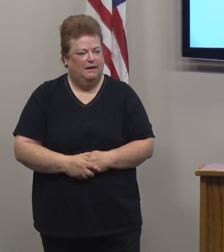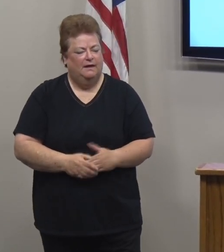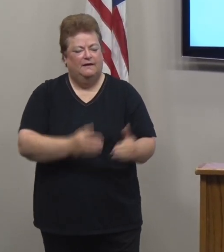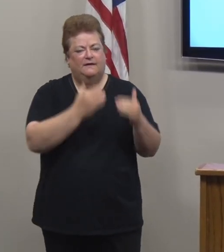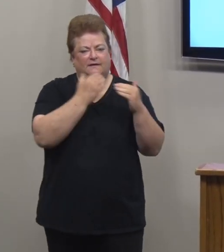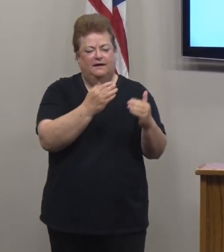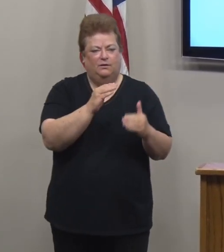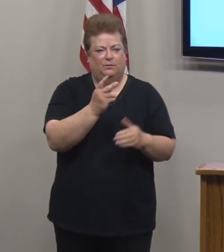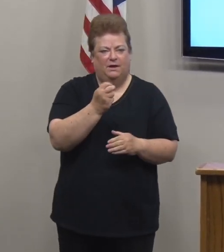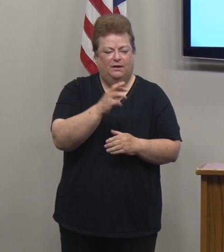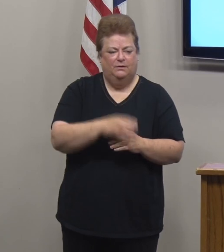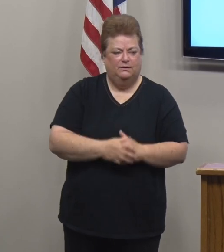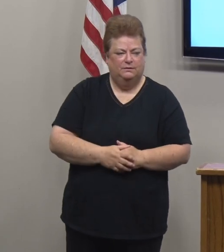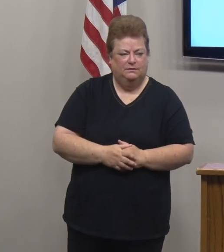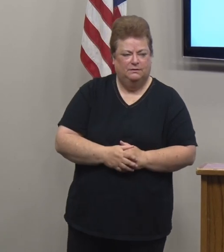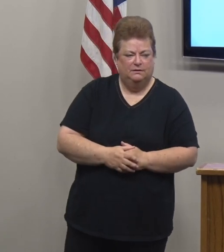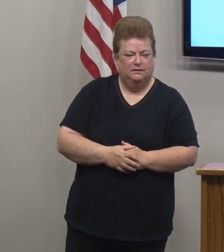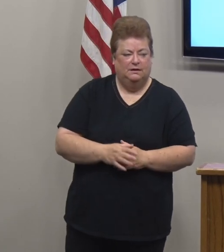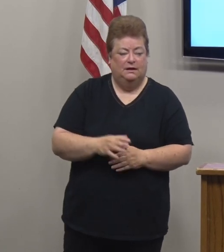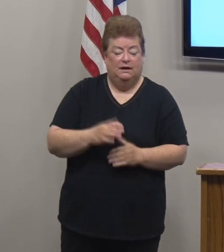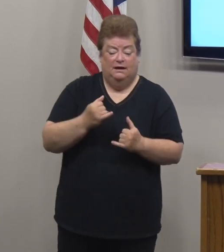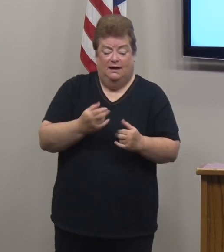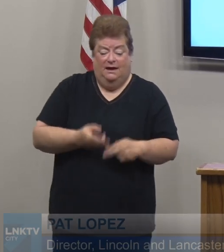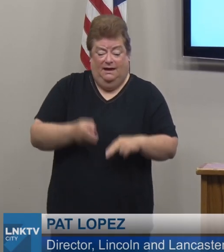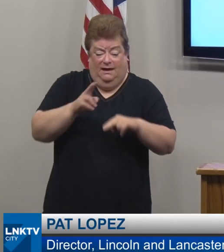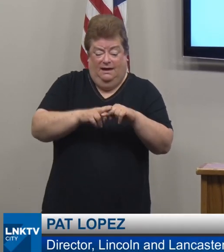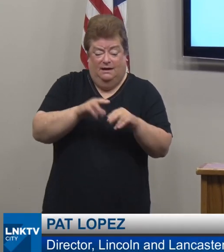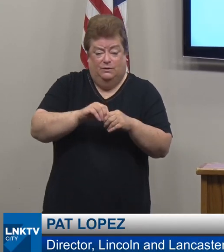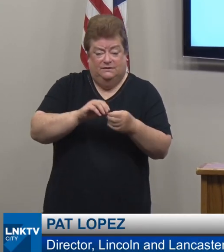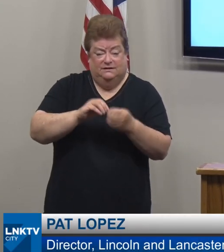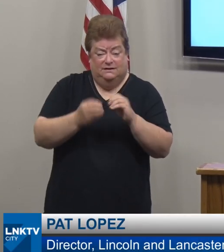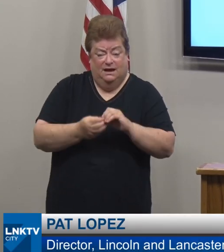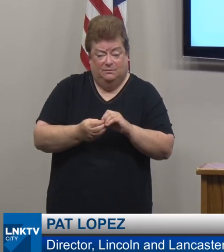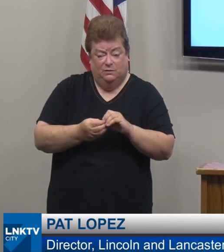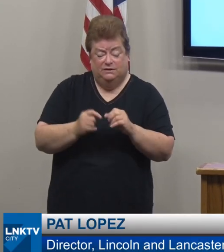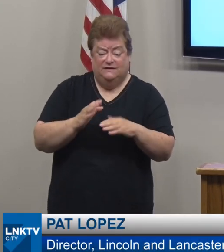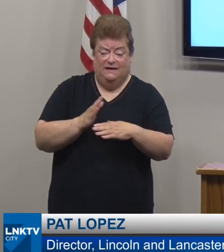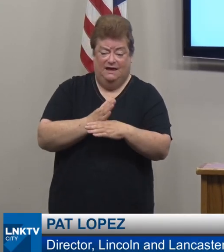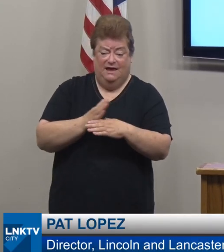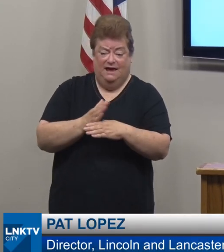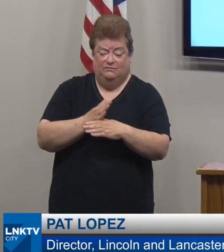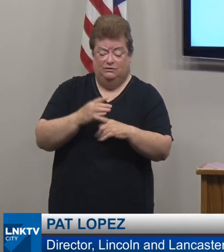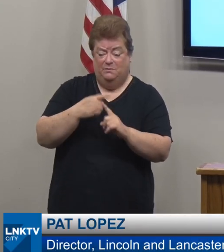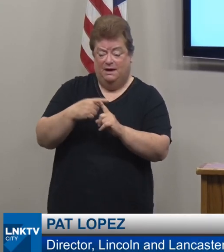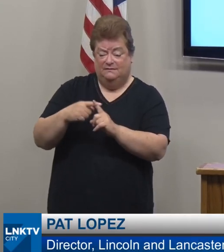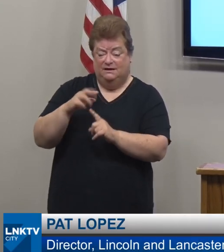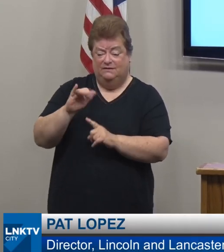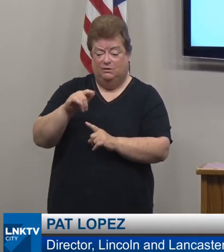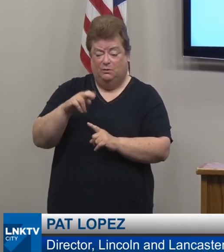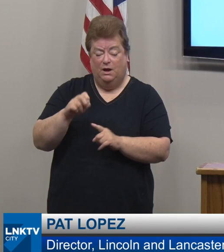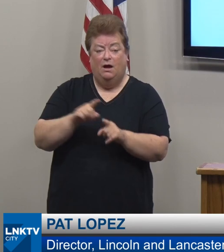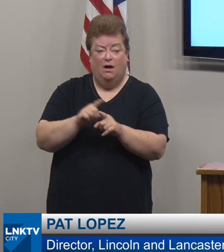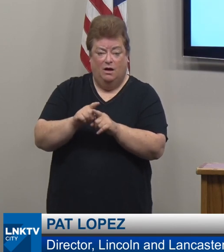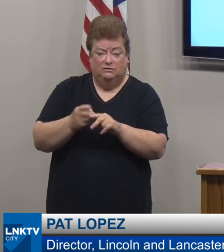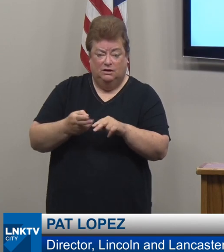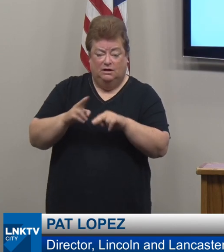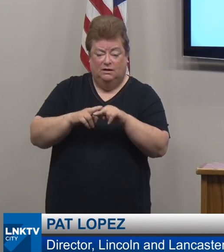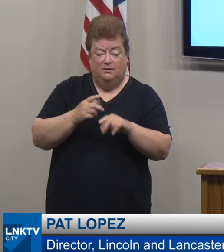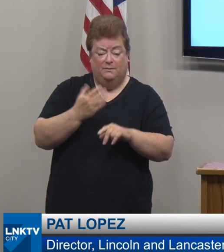Thank you, Mayor. In addition to the increase in case numbers, the average weekly positivity rate also went up